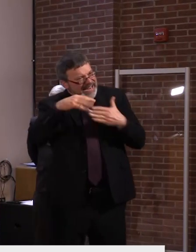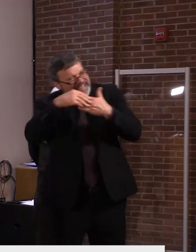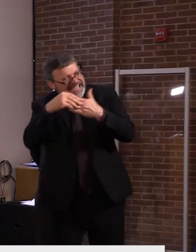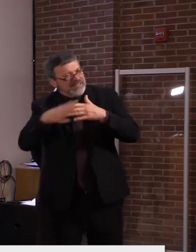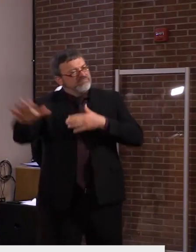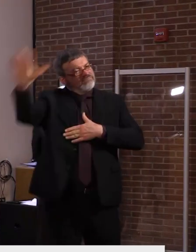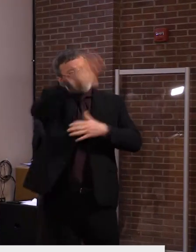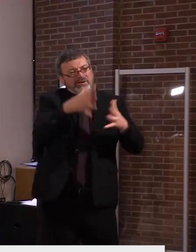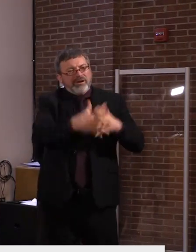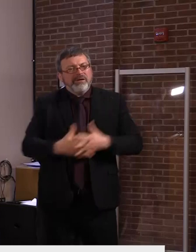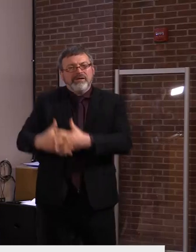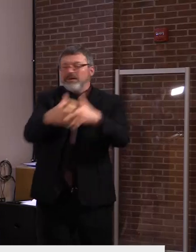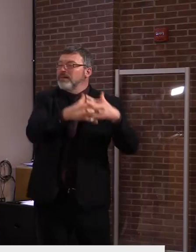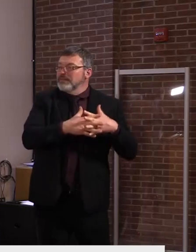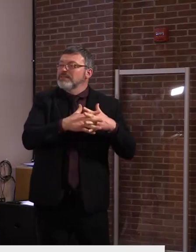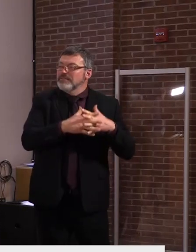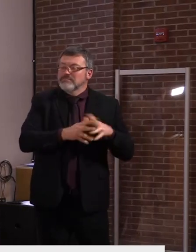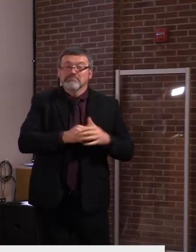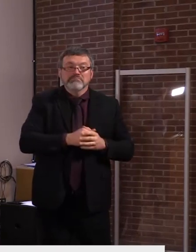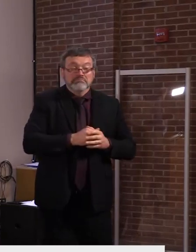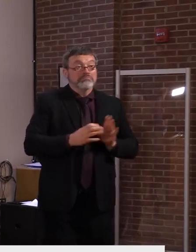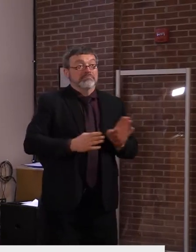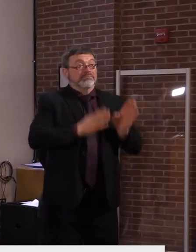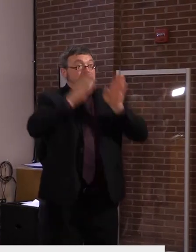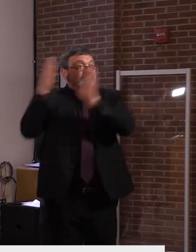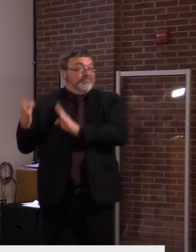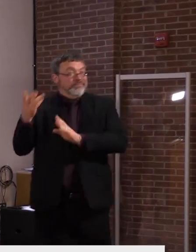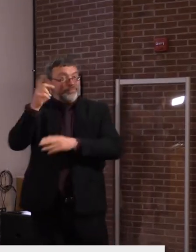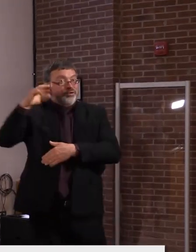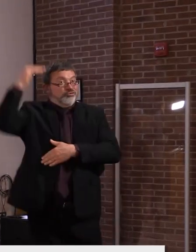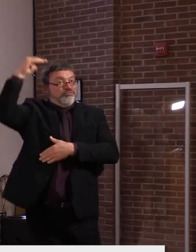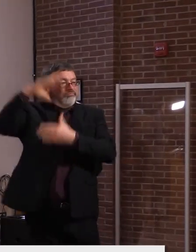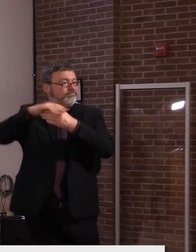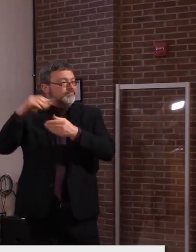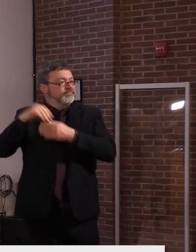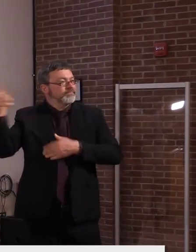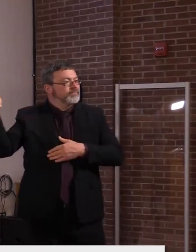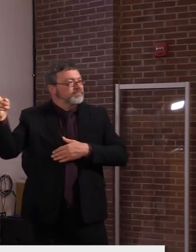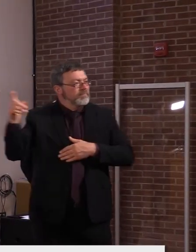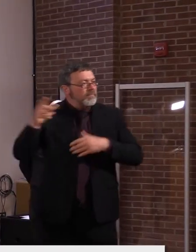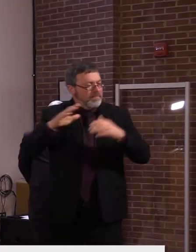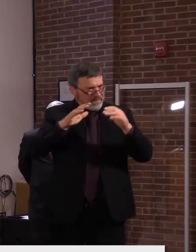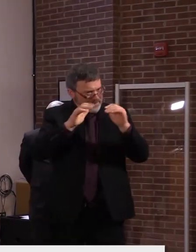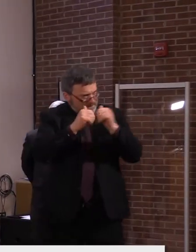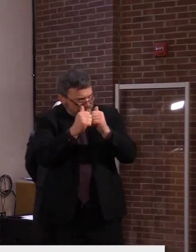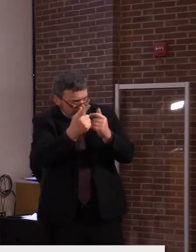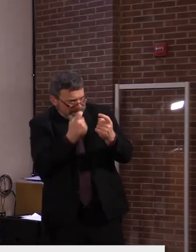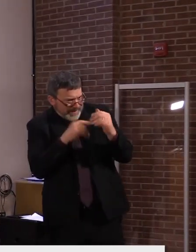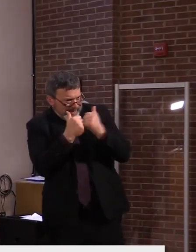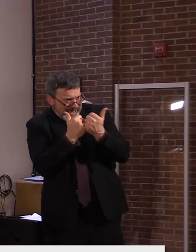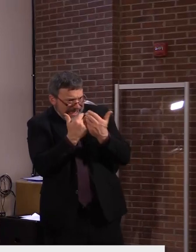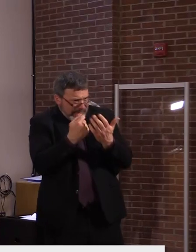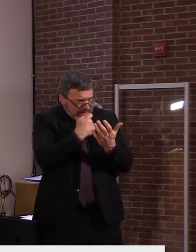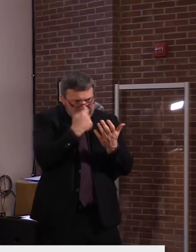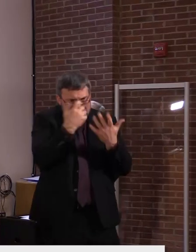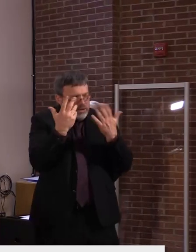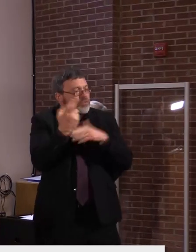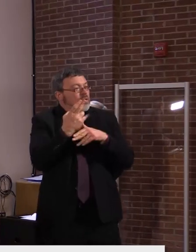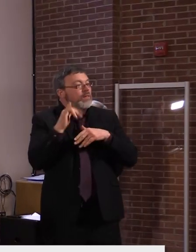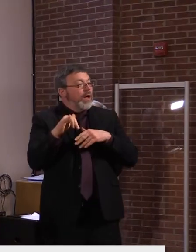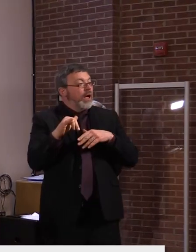word about how to use these appropriately, because you're talking antigen tests, correct?